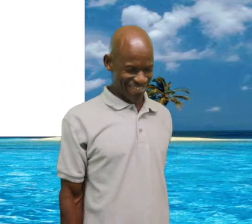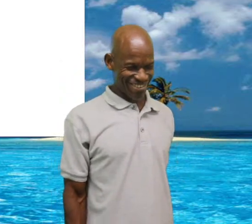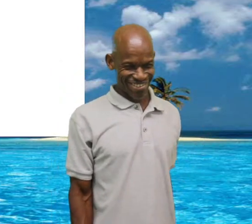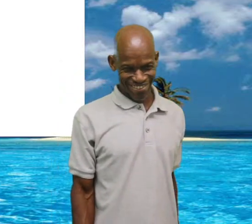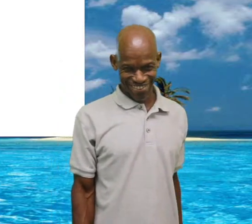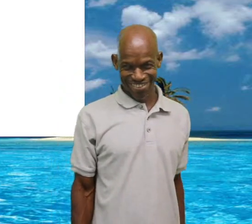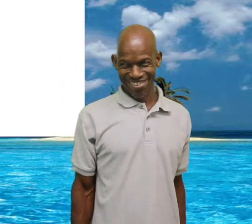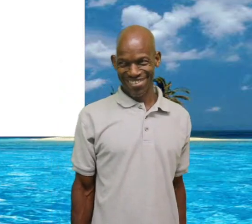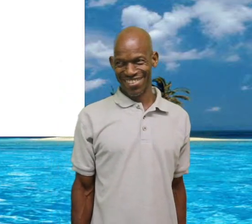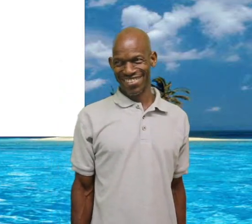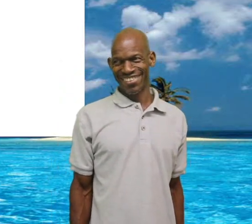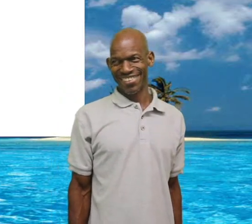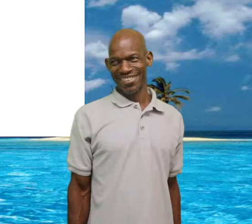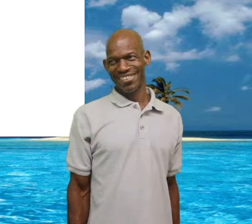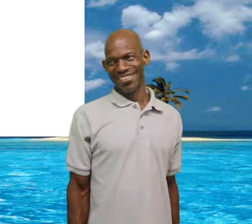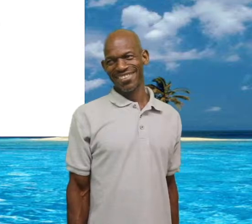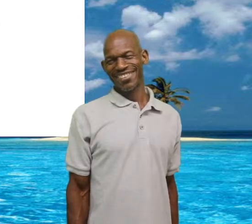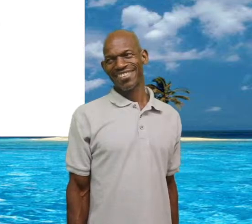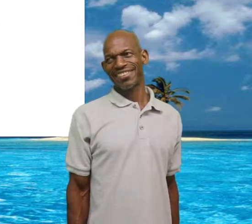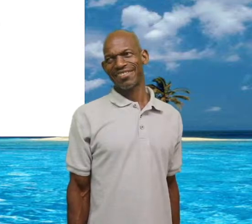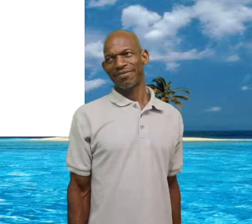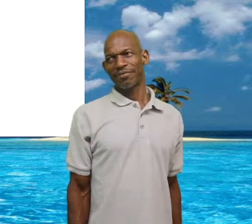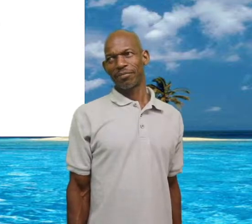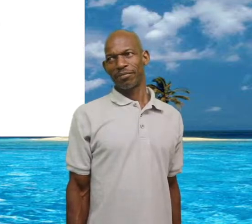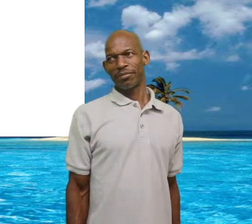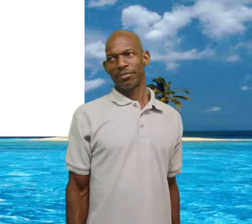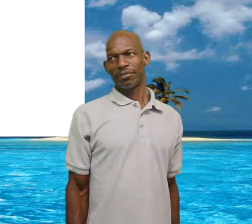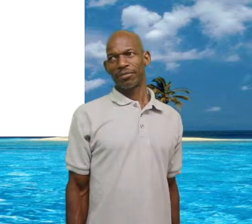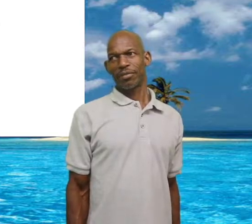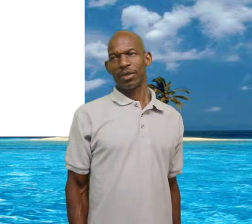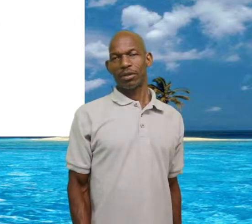the adjectives I could get from this man, I could get thin